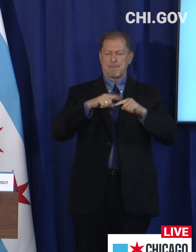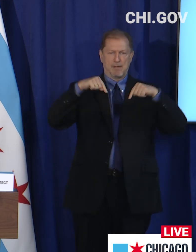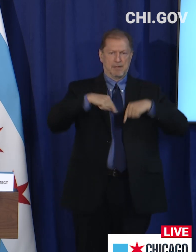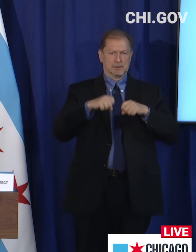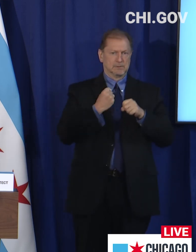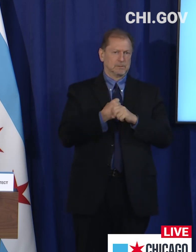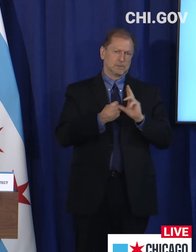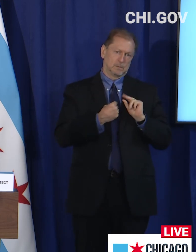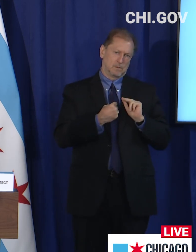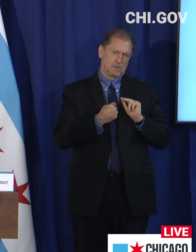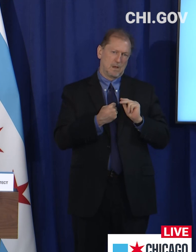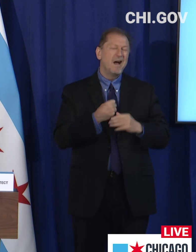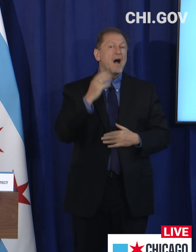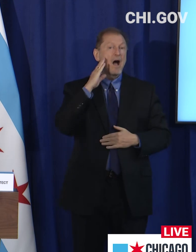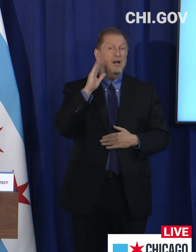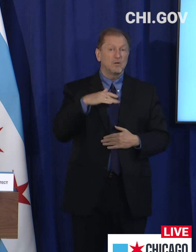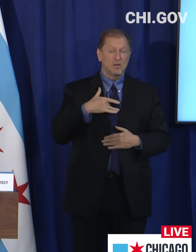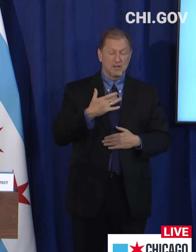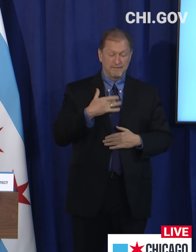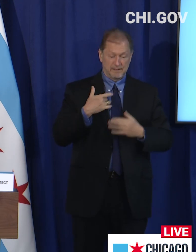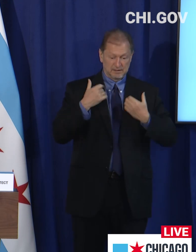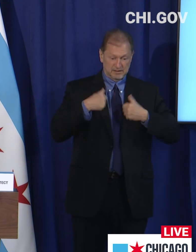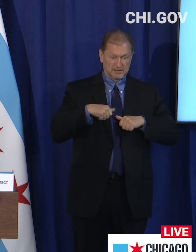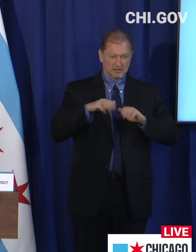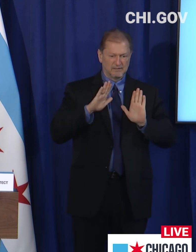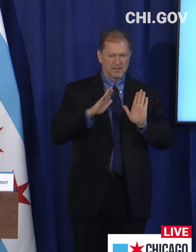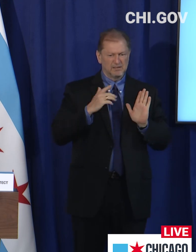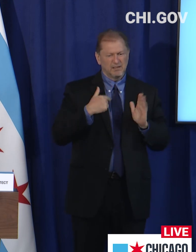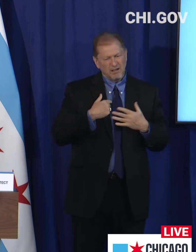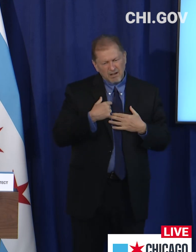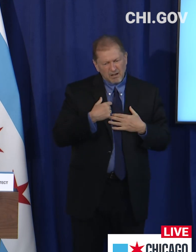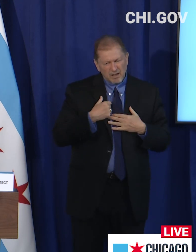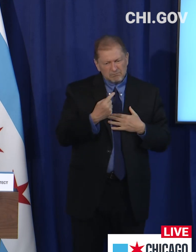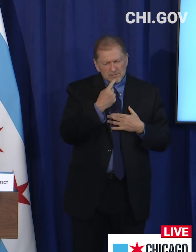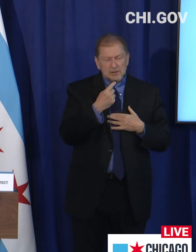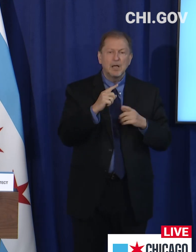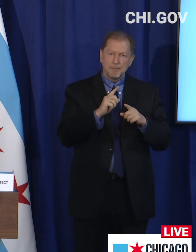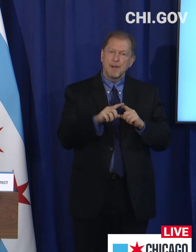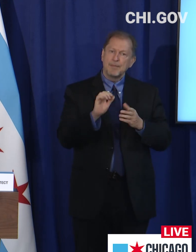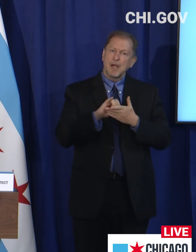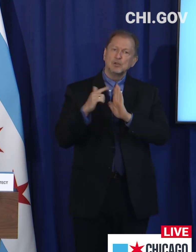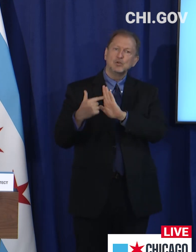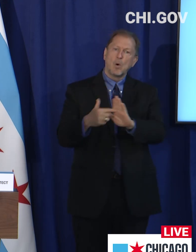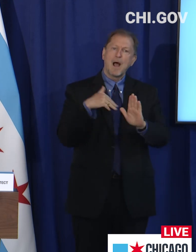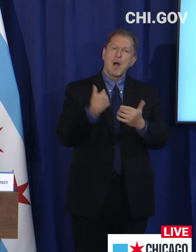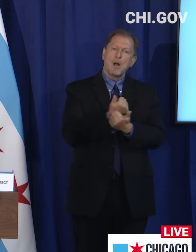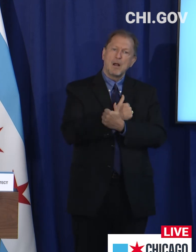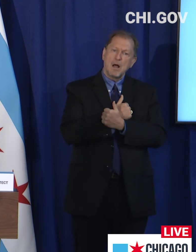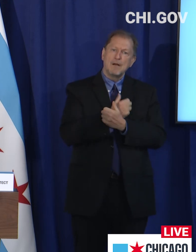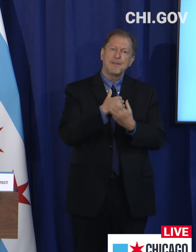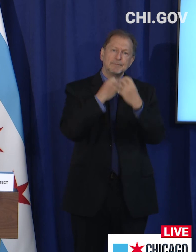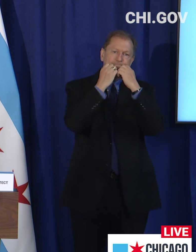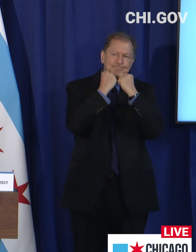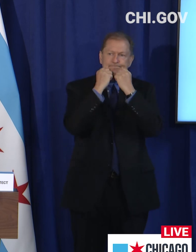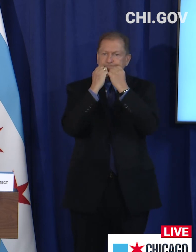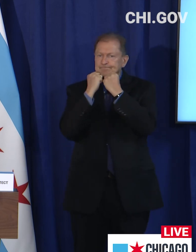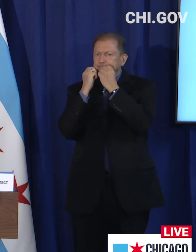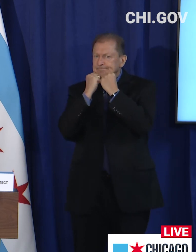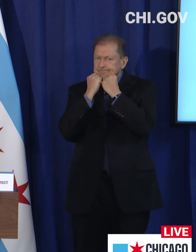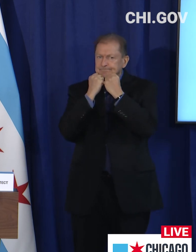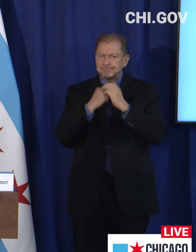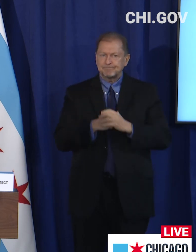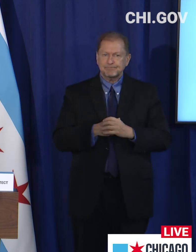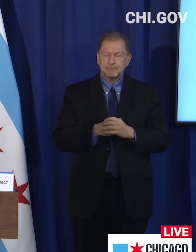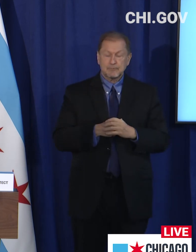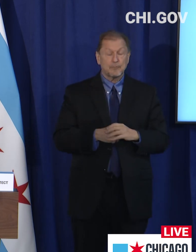mind, it's expression of love. In addition to that, I want to remind everyone that other features of our